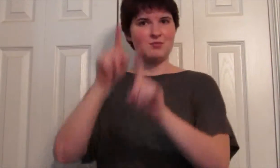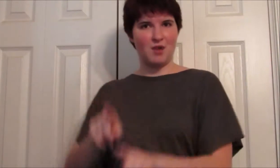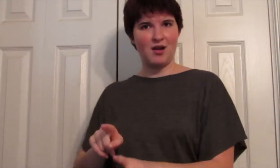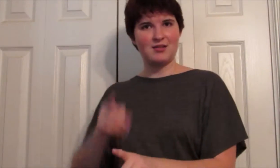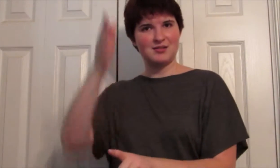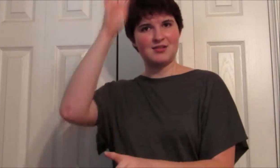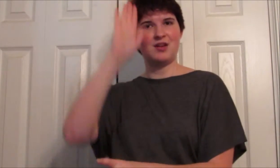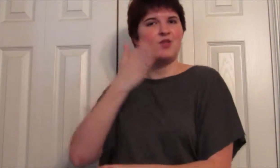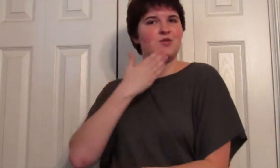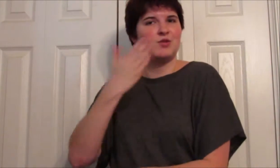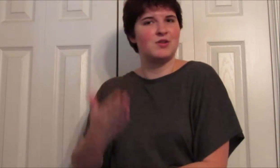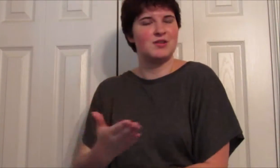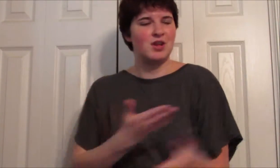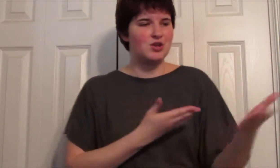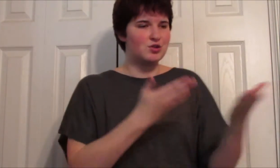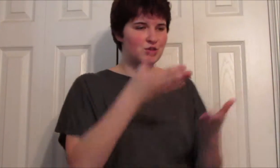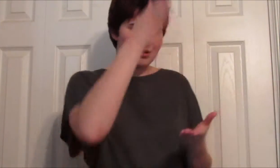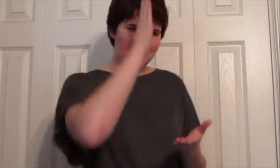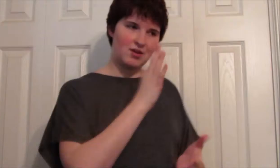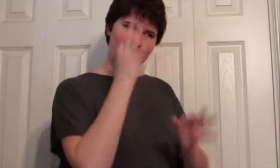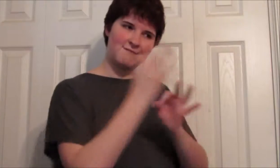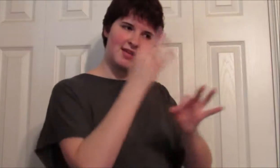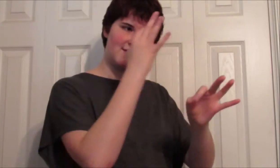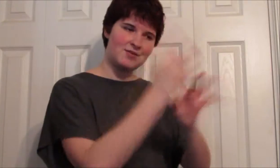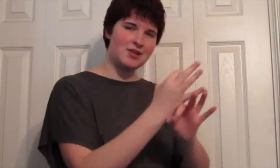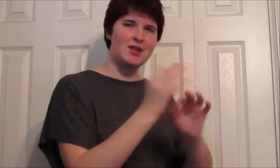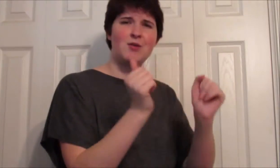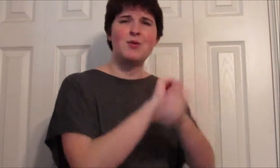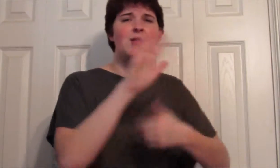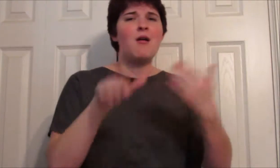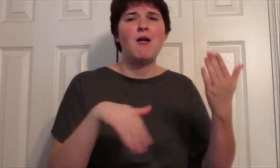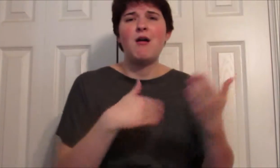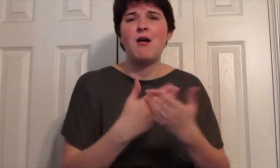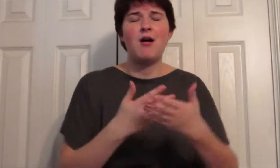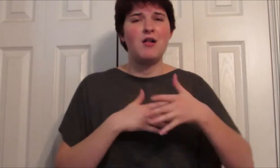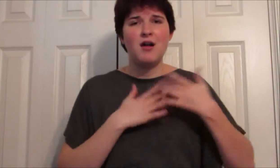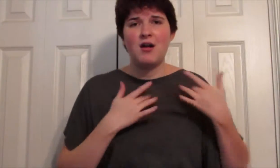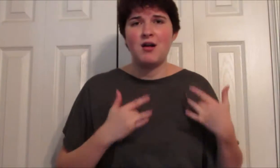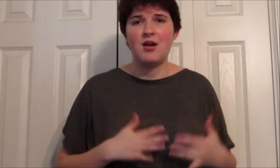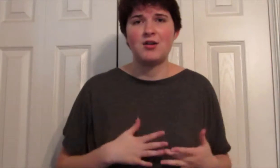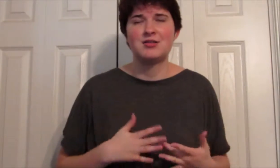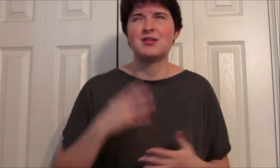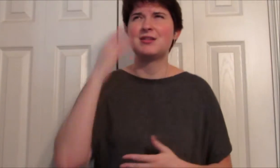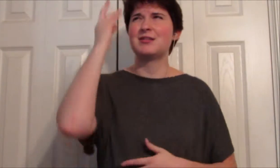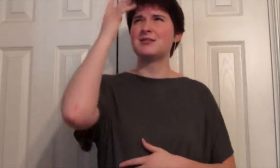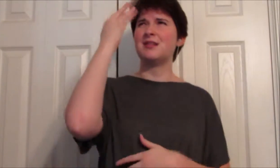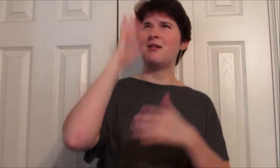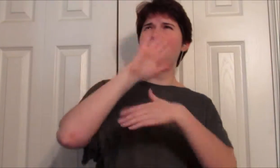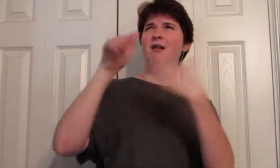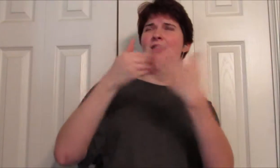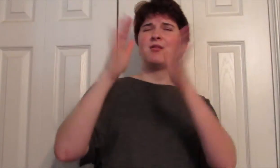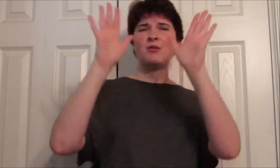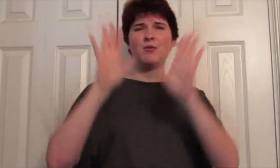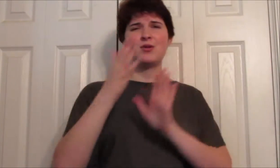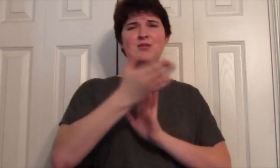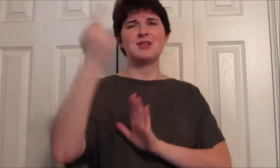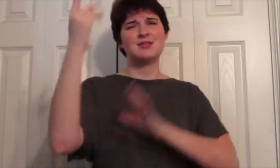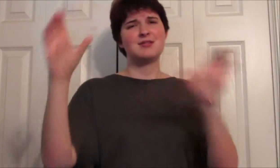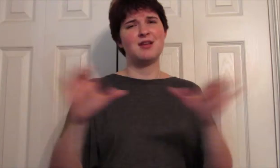response to God's goodness? Serve God faithfully, it says, with all our hearts. Consider all the great things he's